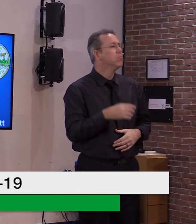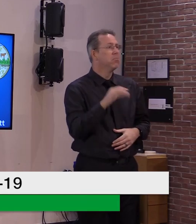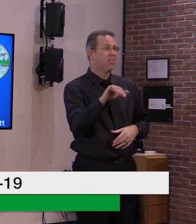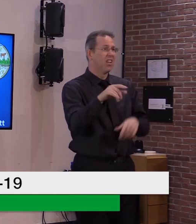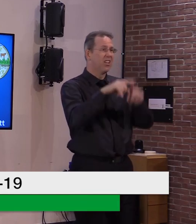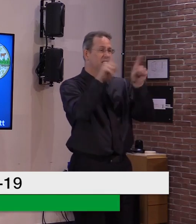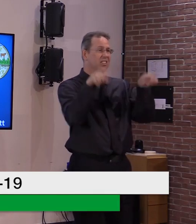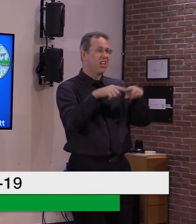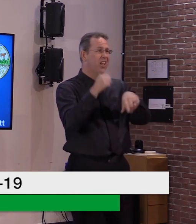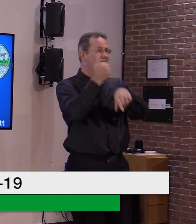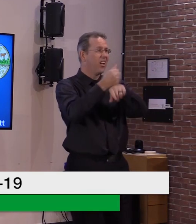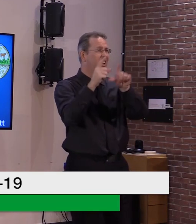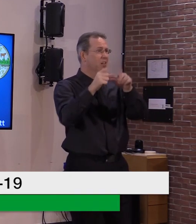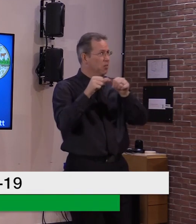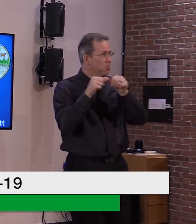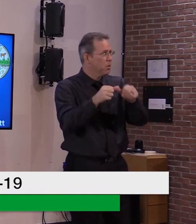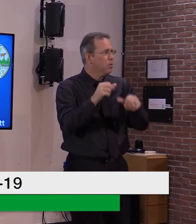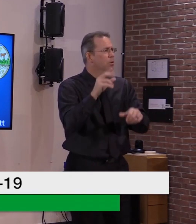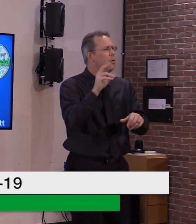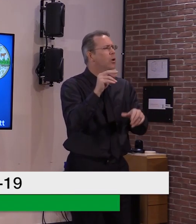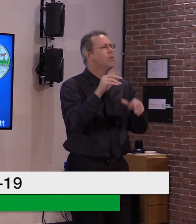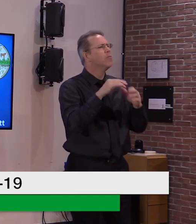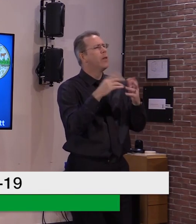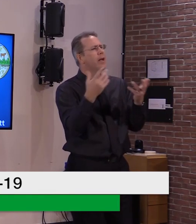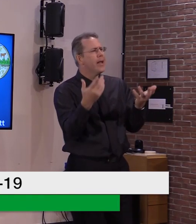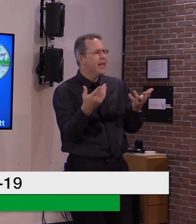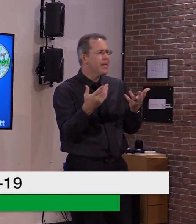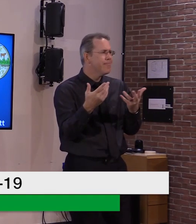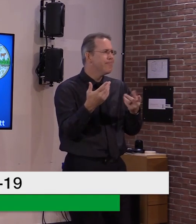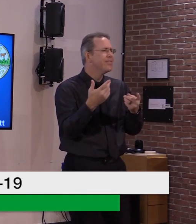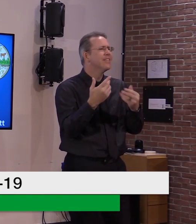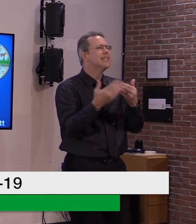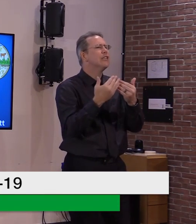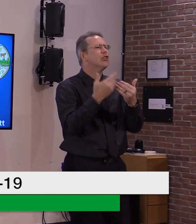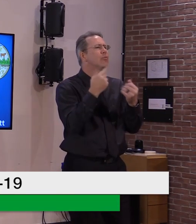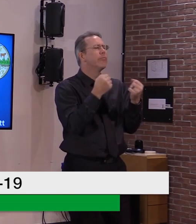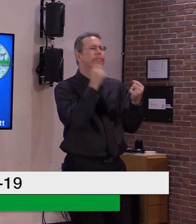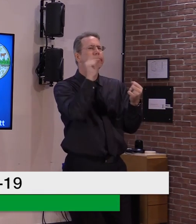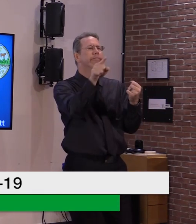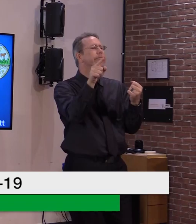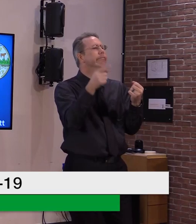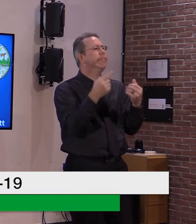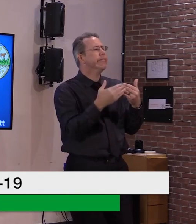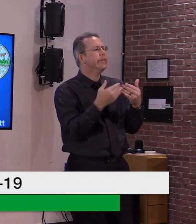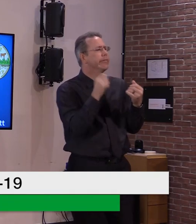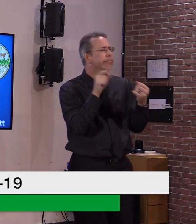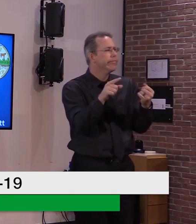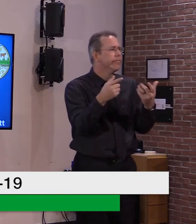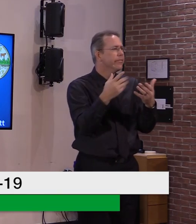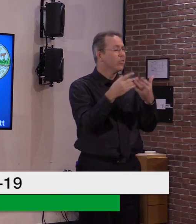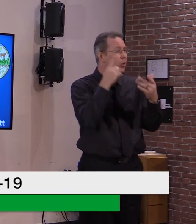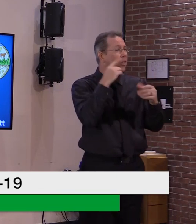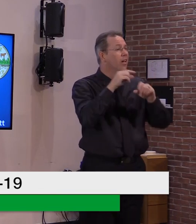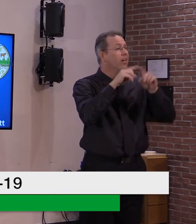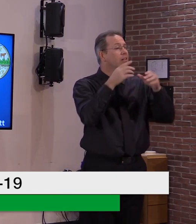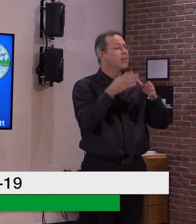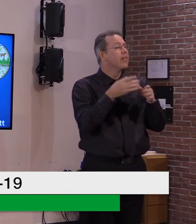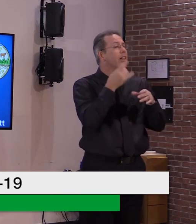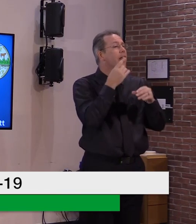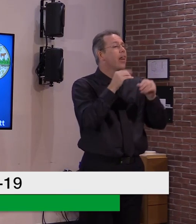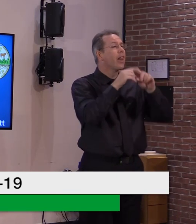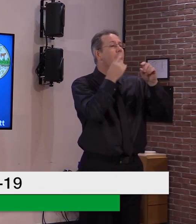it's just a from a practical standpoint the electronic uh signs are uh are solar powered uh during the